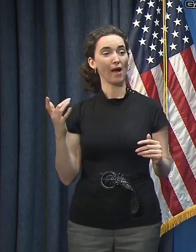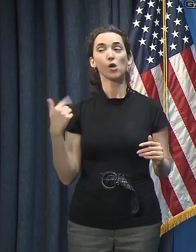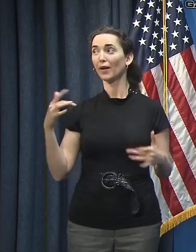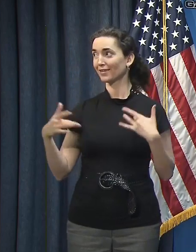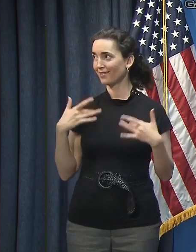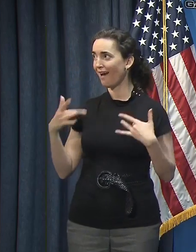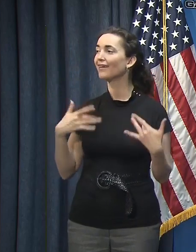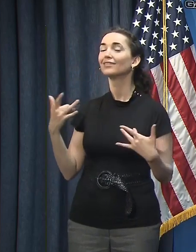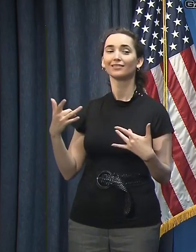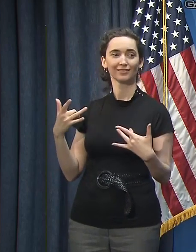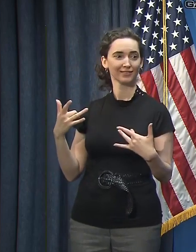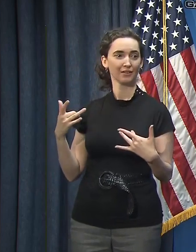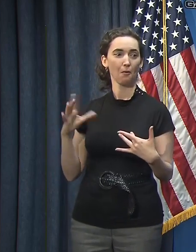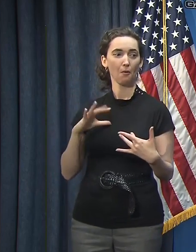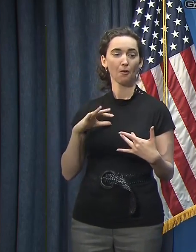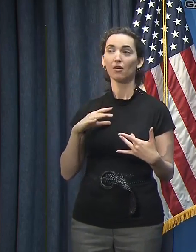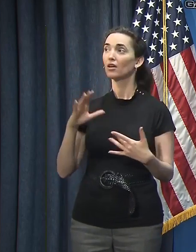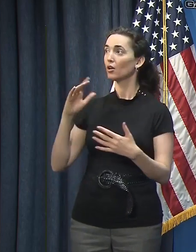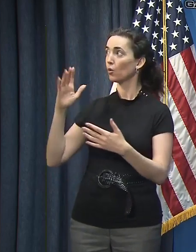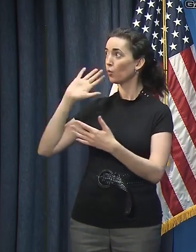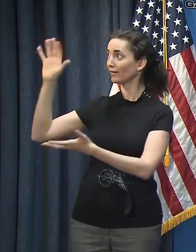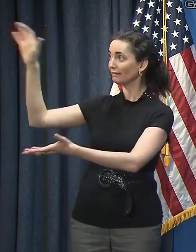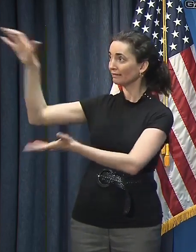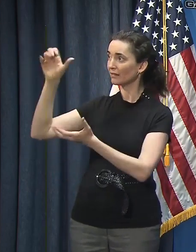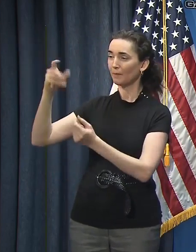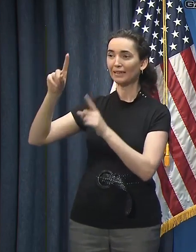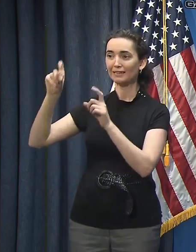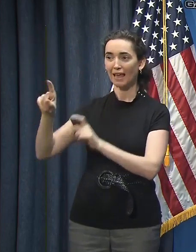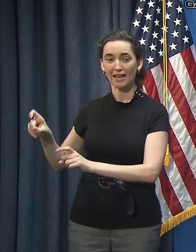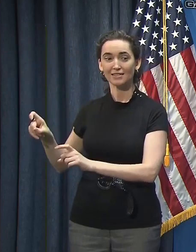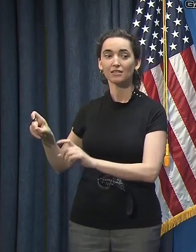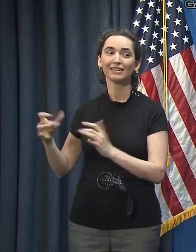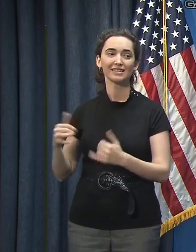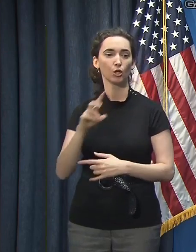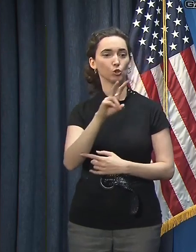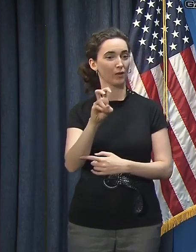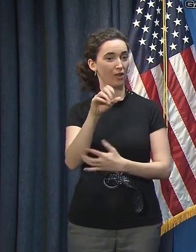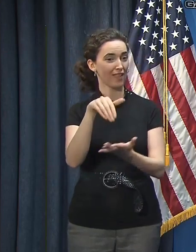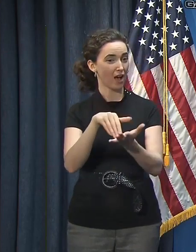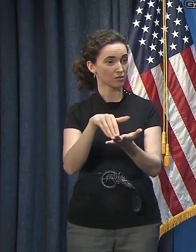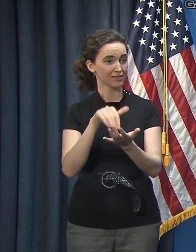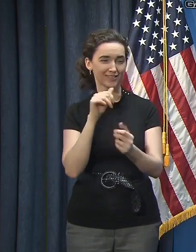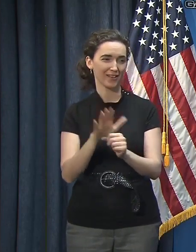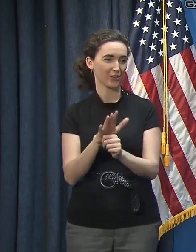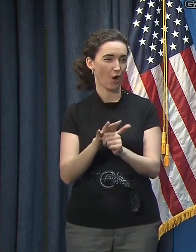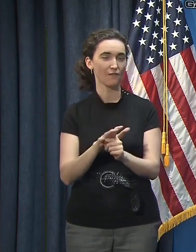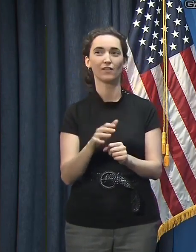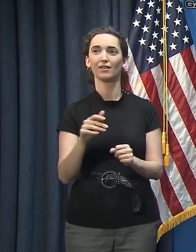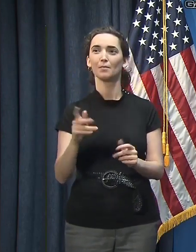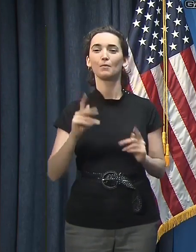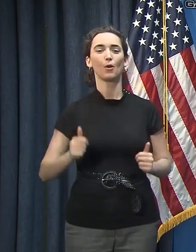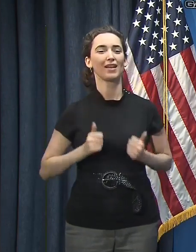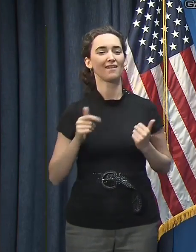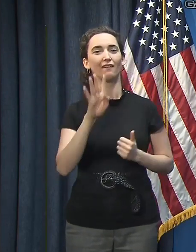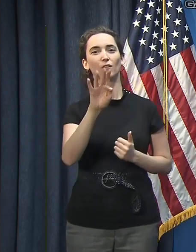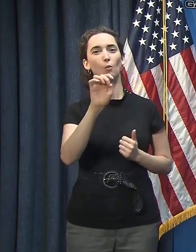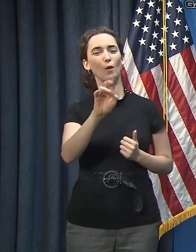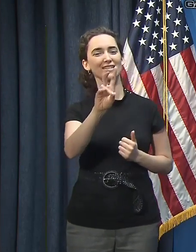grateful that there will be testing resources coming to the state, 200,000 still not enough to test, you know, 4.7